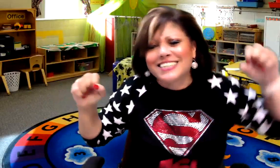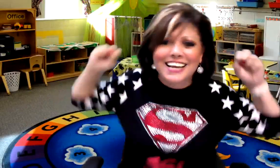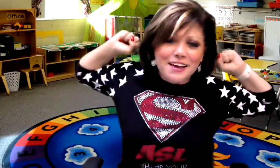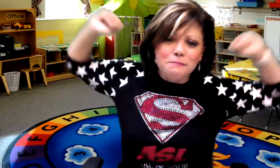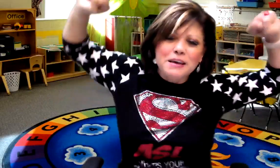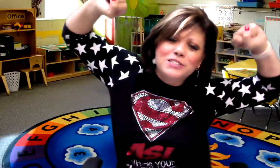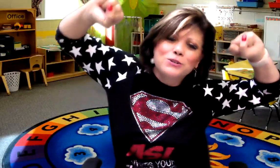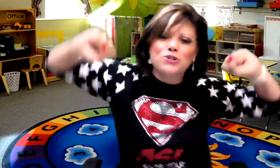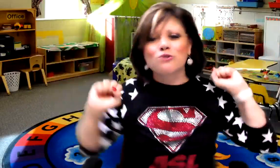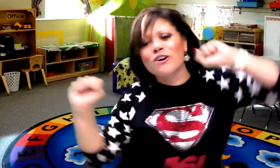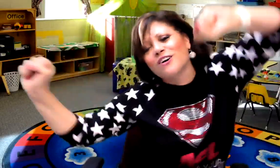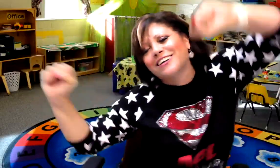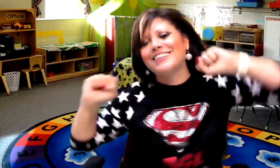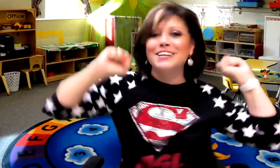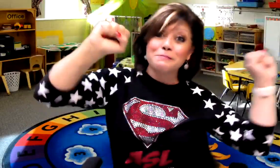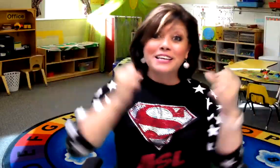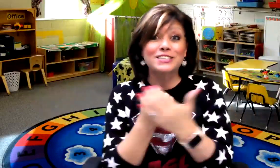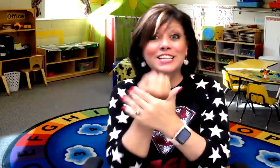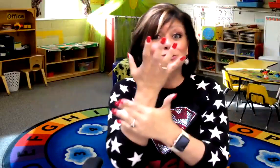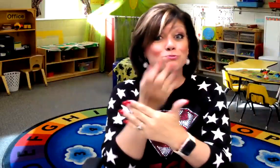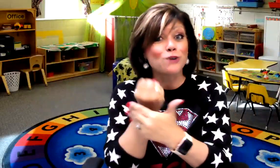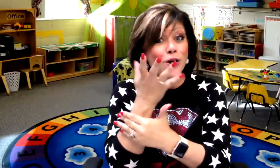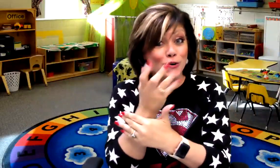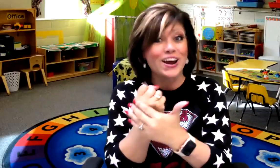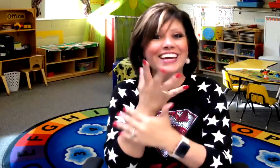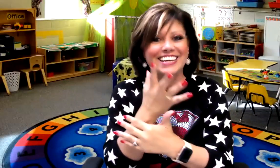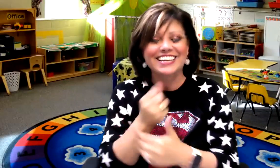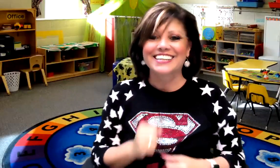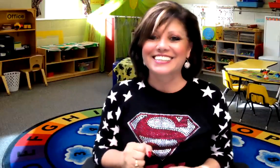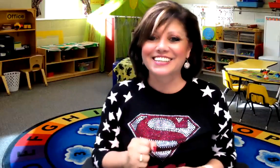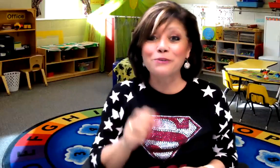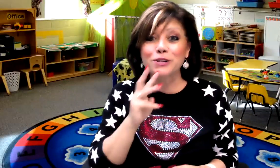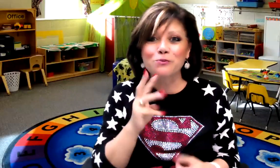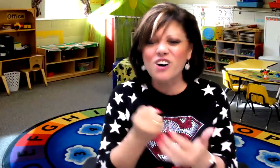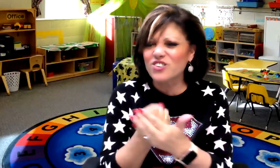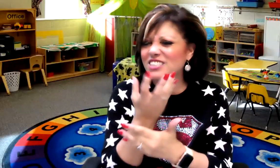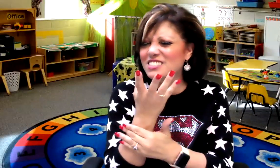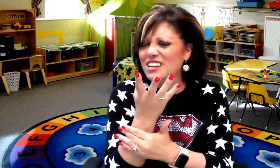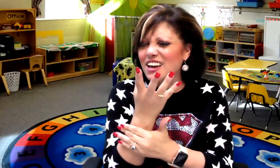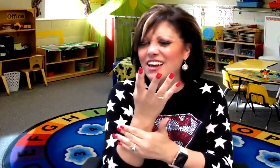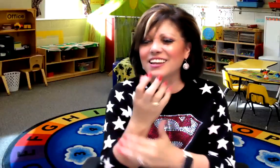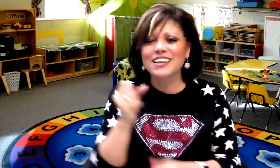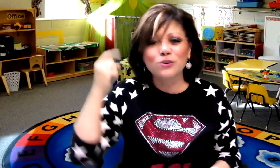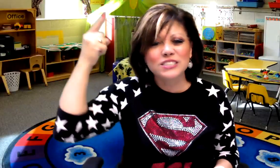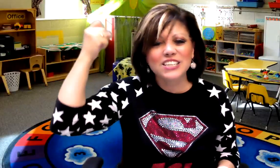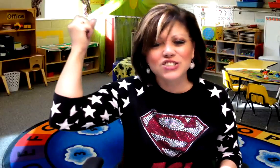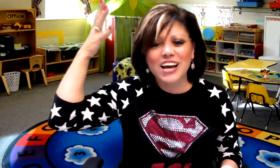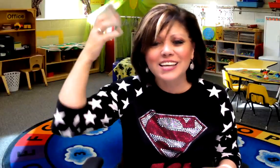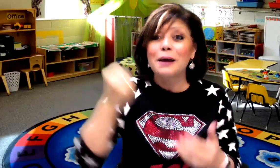And makes you strong and makes things grow, right? You know, with water and a little sunshine